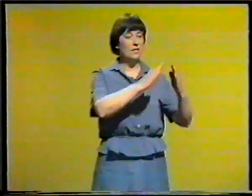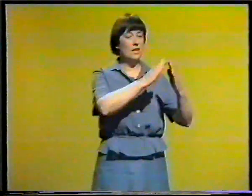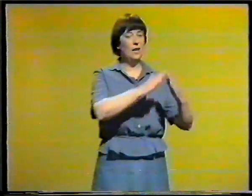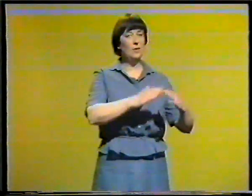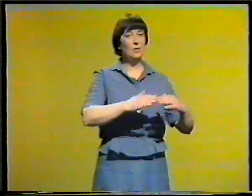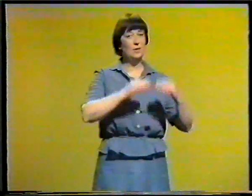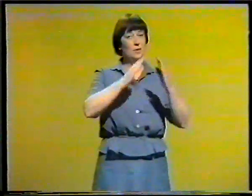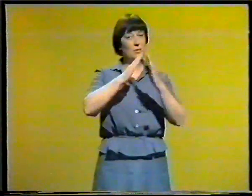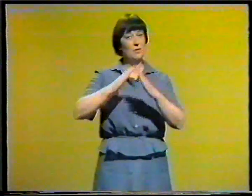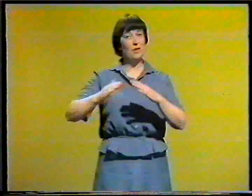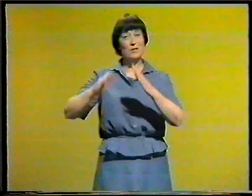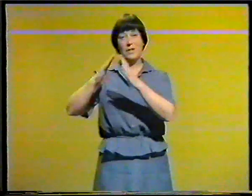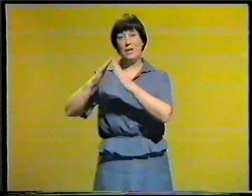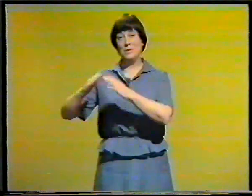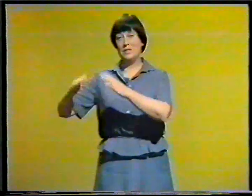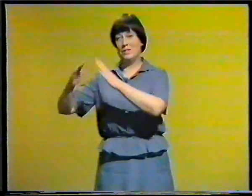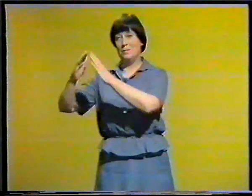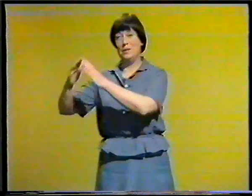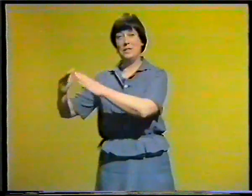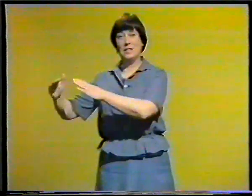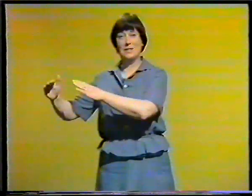Town. Where there are lots of houses, buildings.